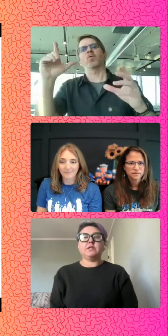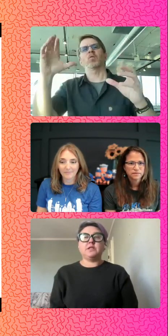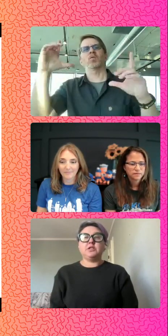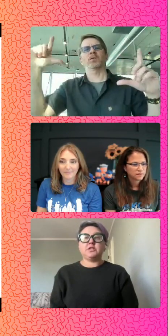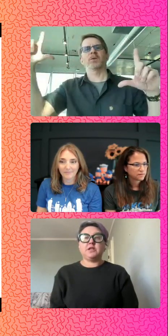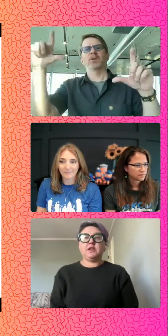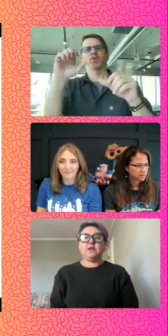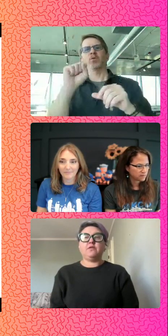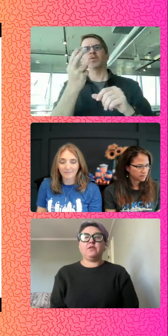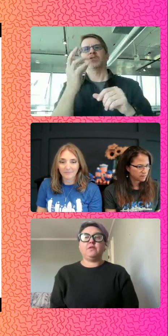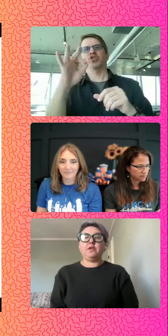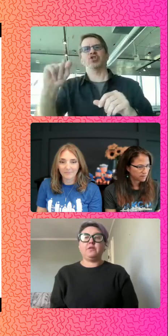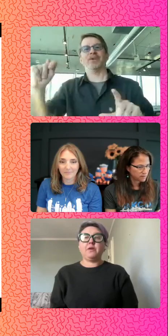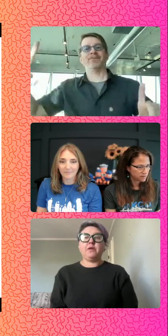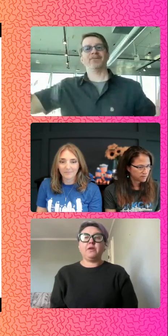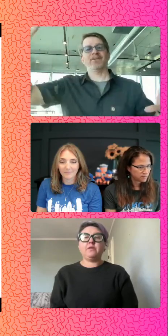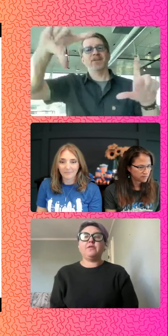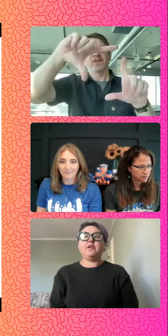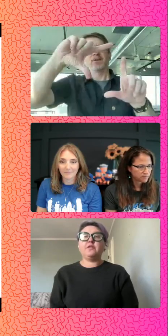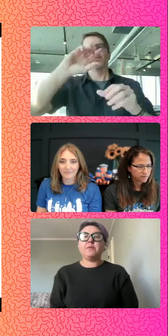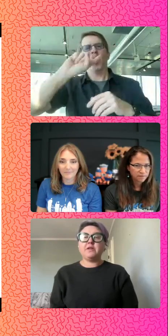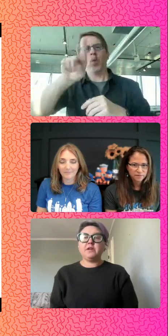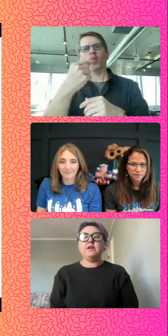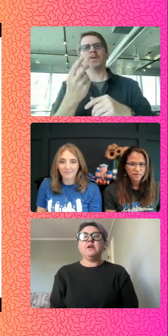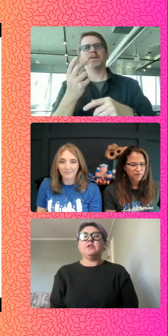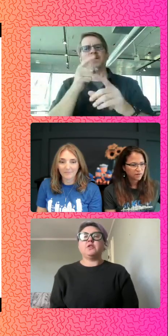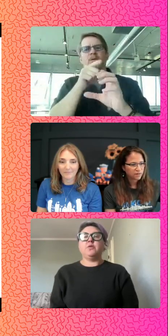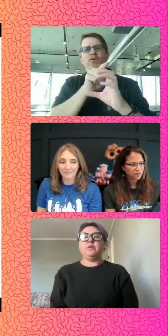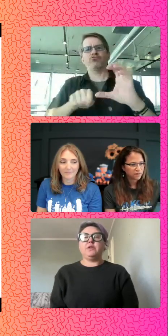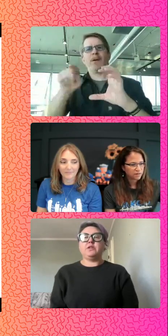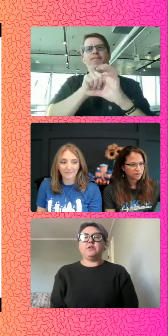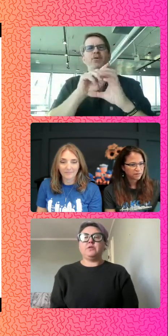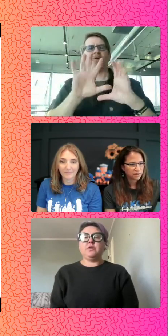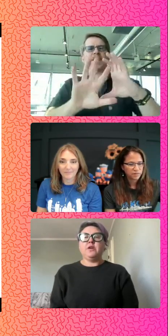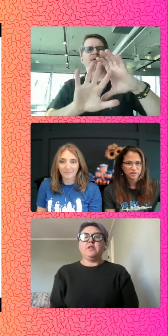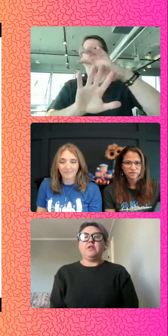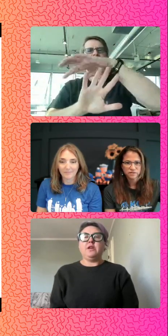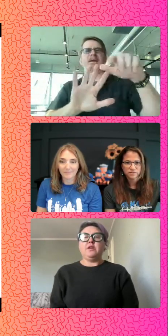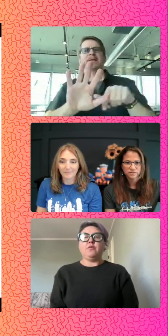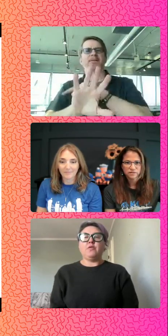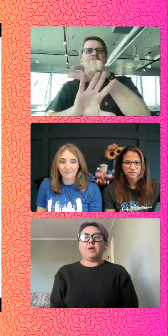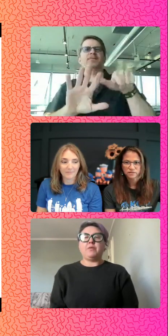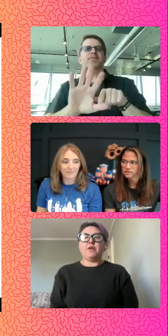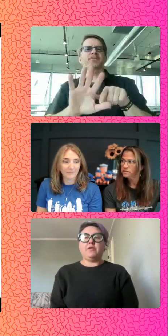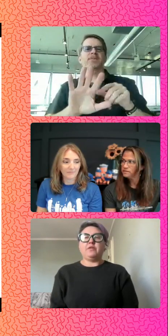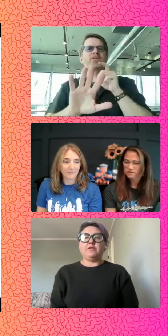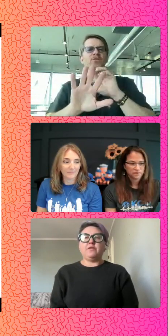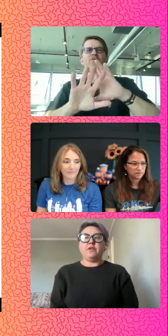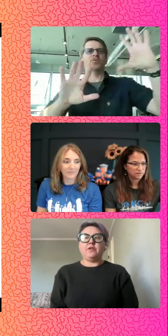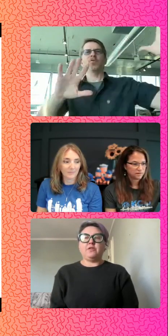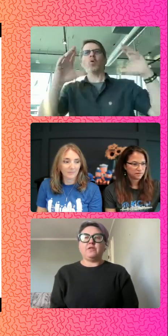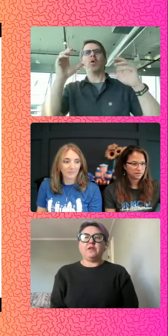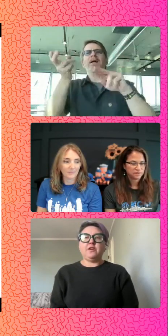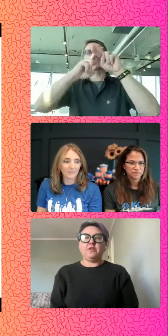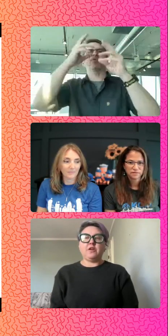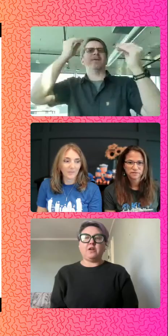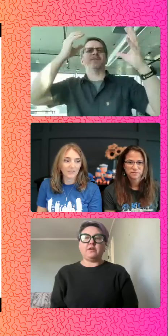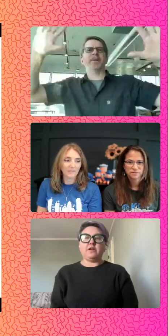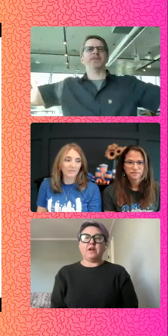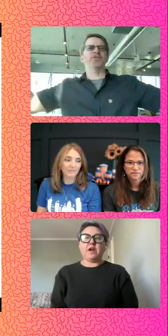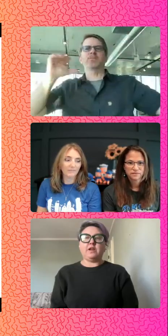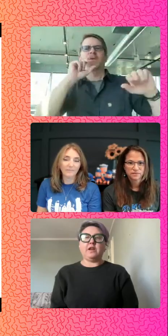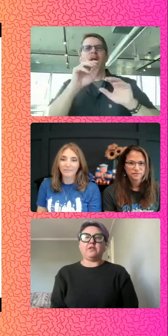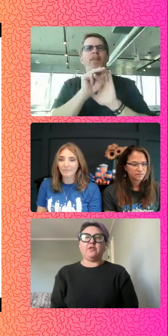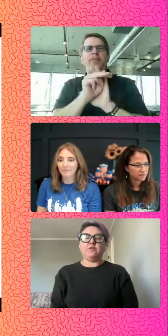we wanted to see just the hand for the finger spelling. So we would do the wraparound of the fingers here,